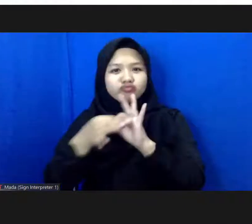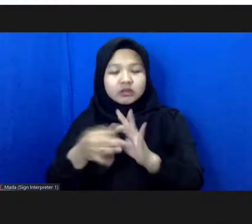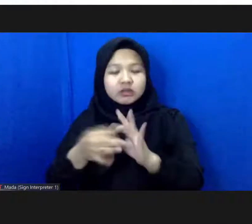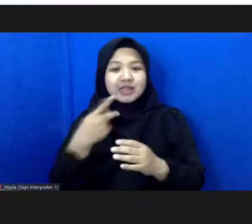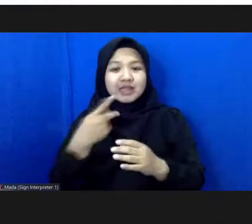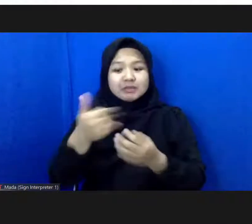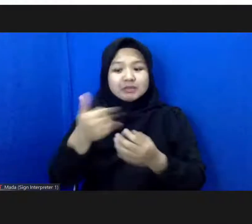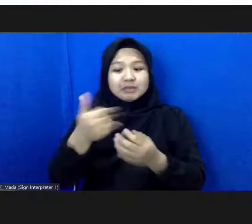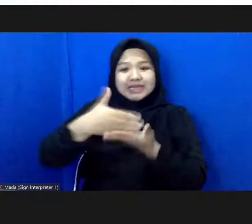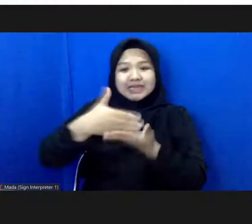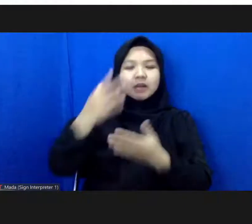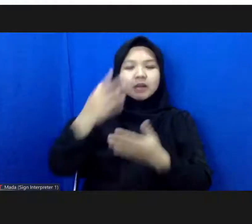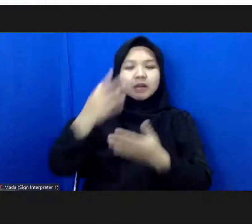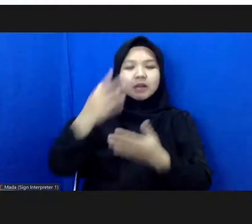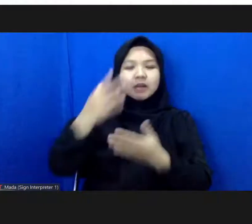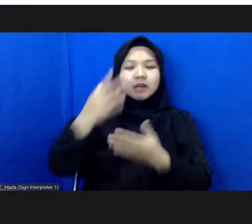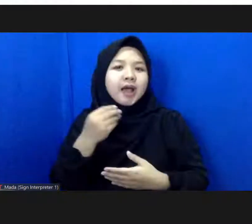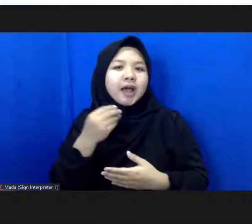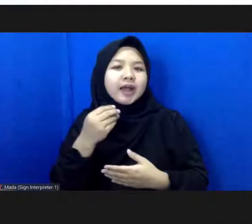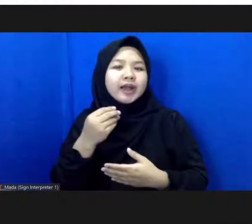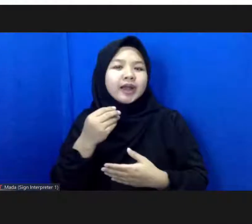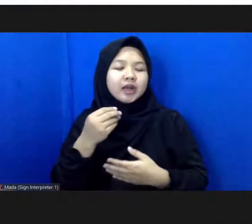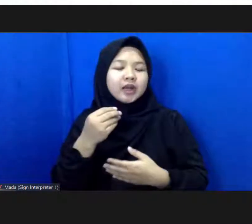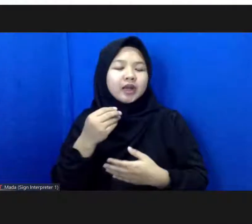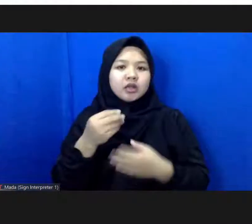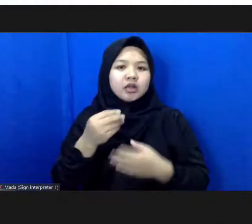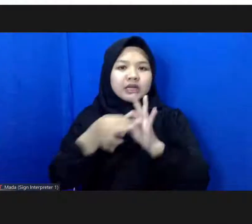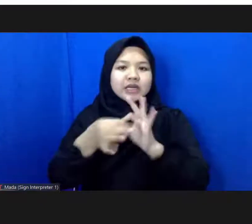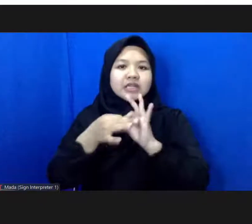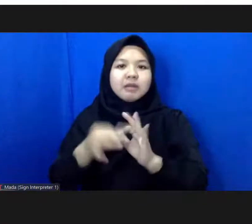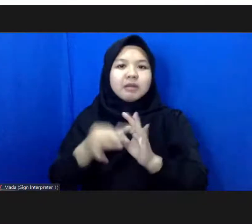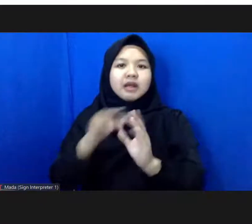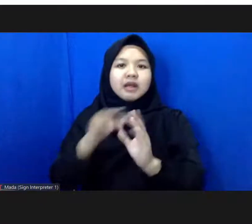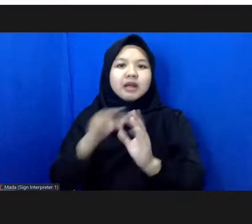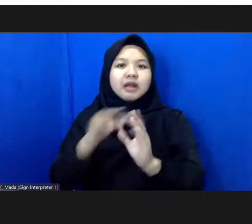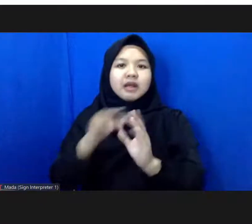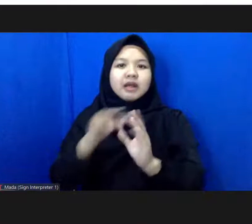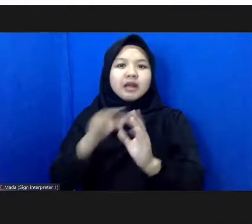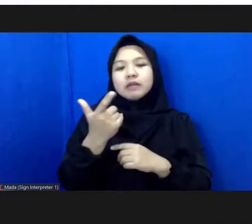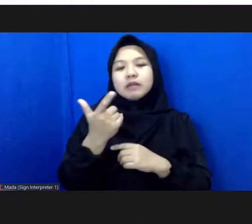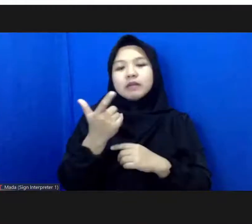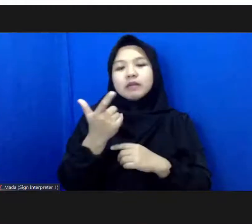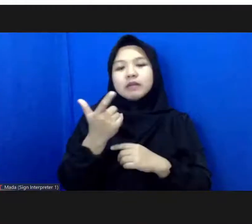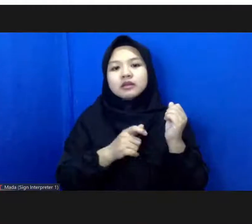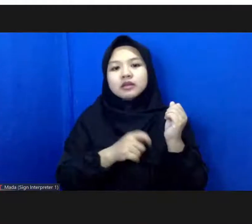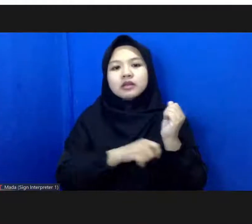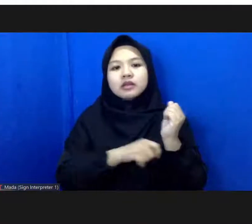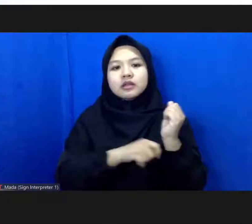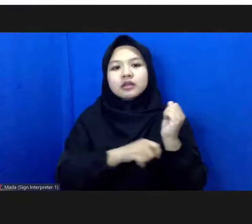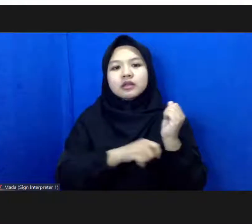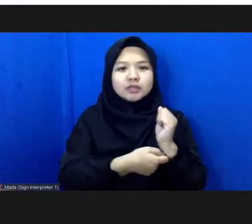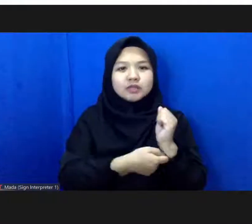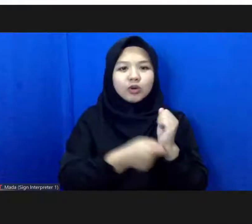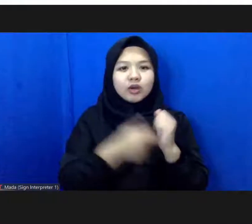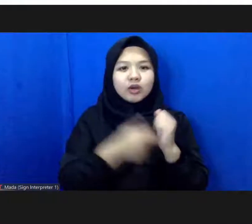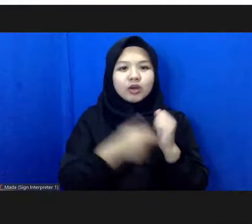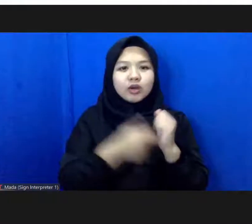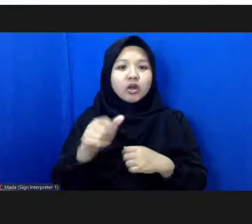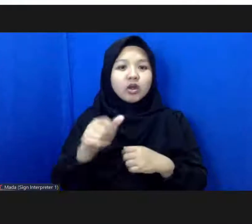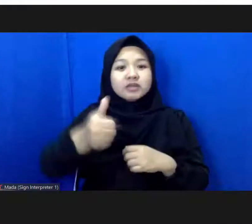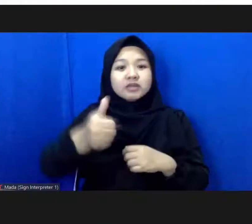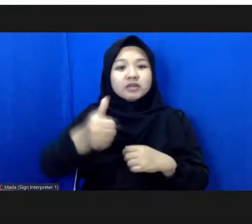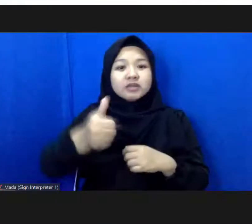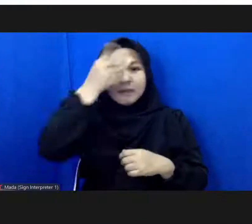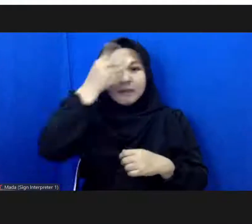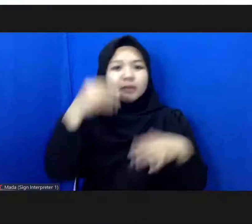our experiences of working with the communities and current risk which is being faced by them, but also understand that